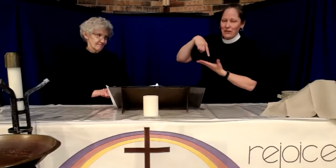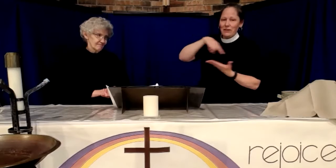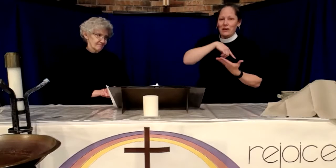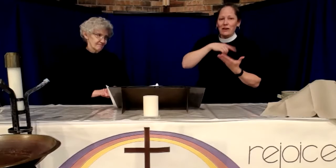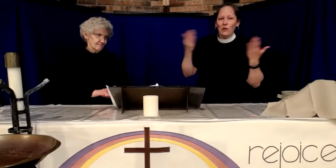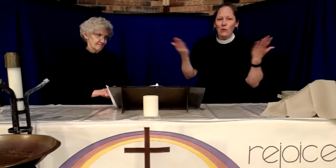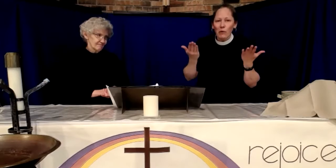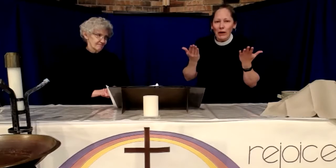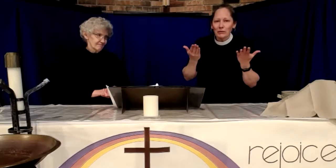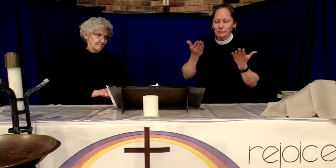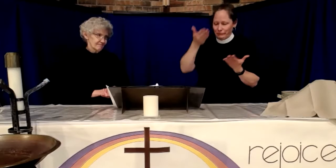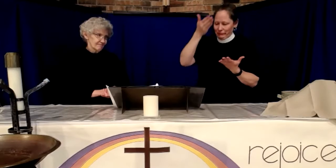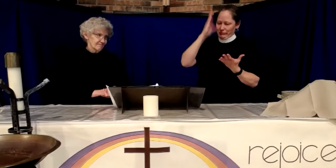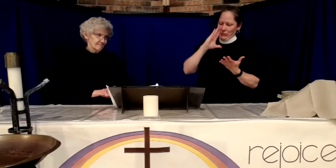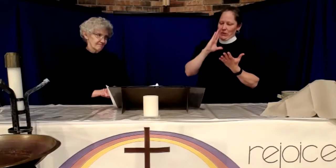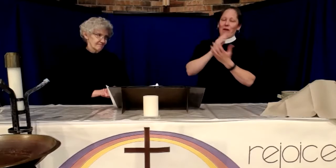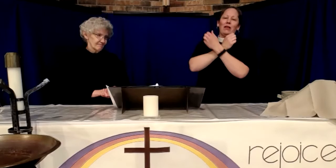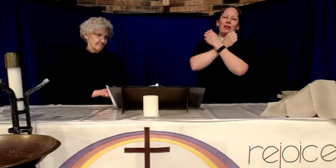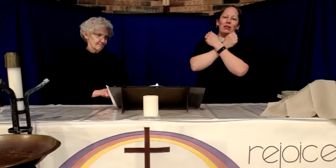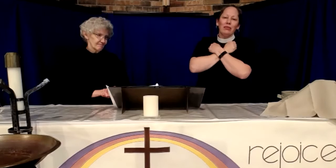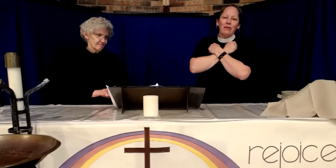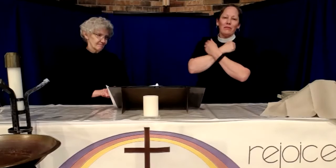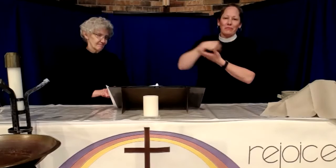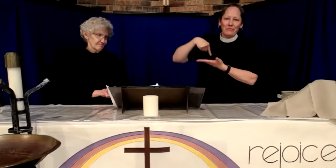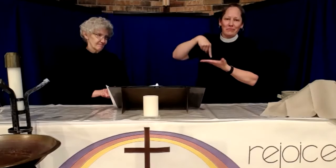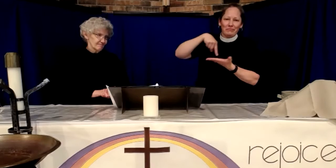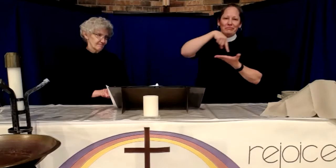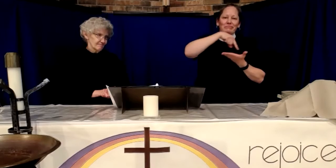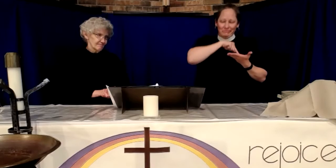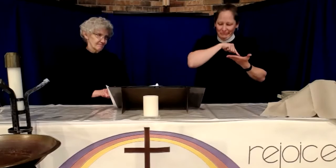and teaches us again about God's love.